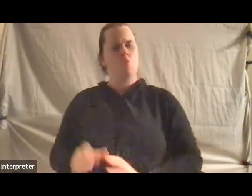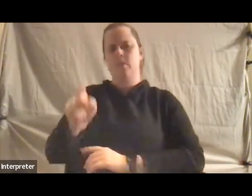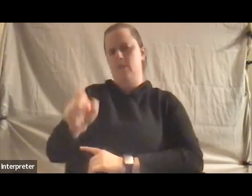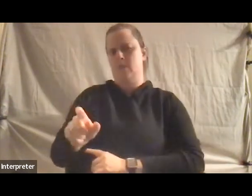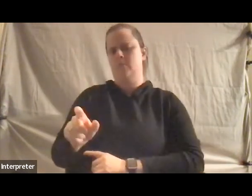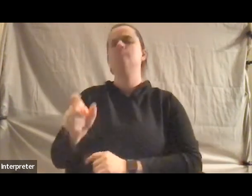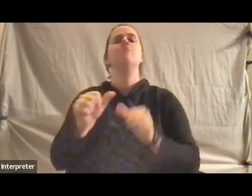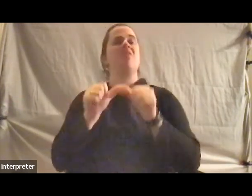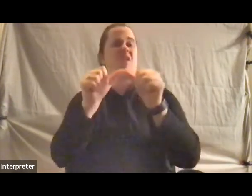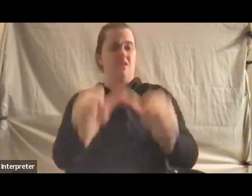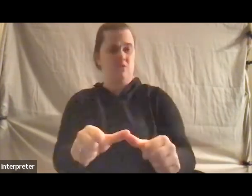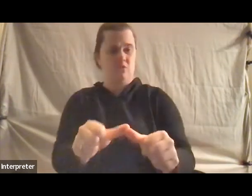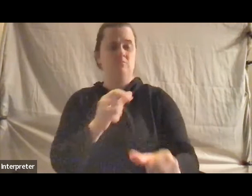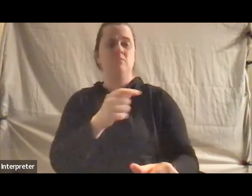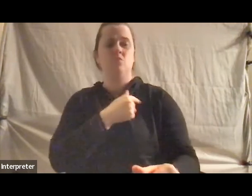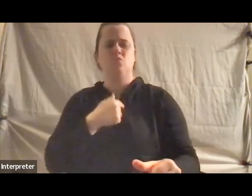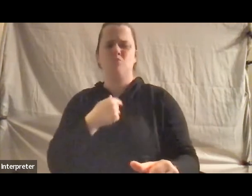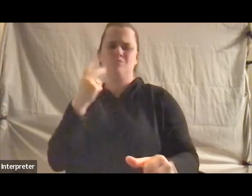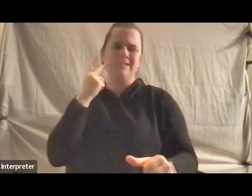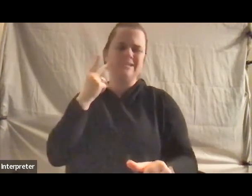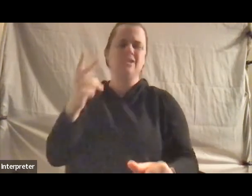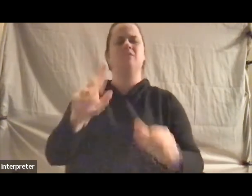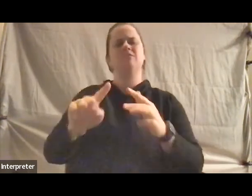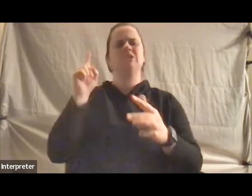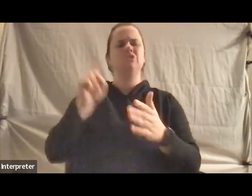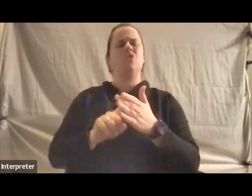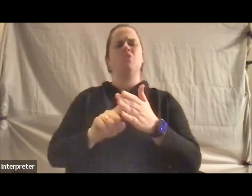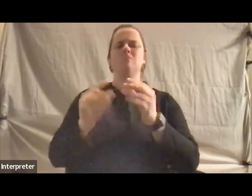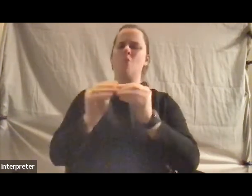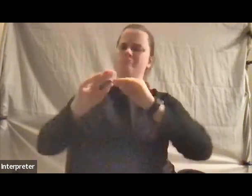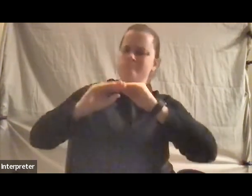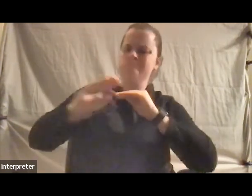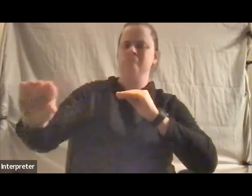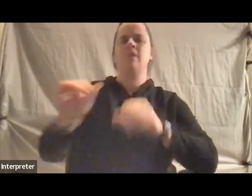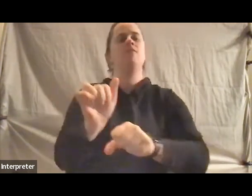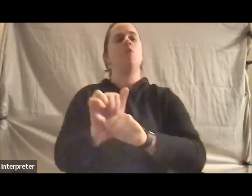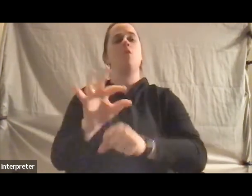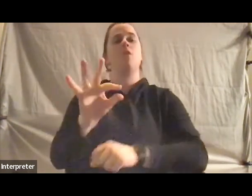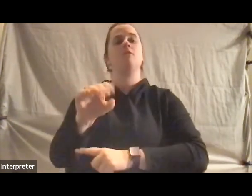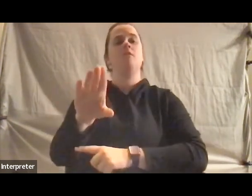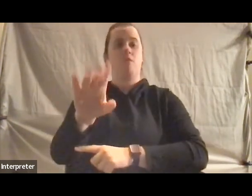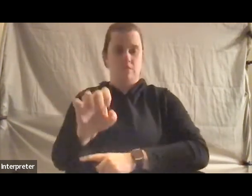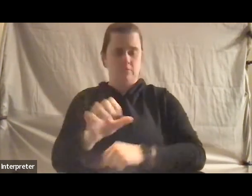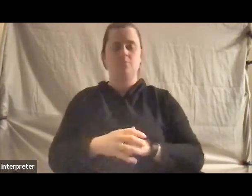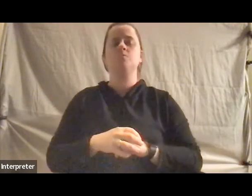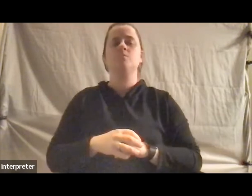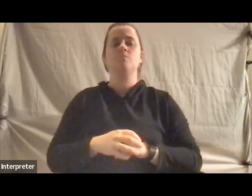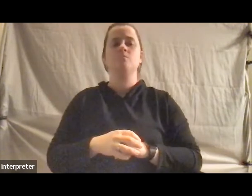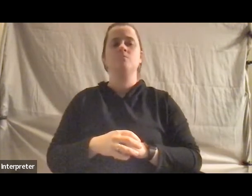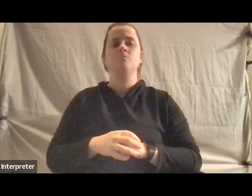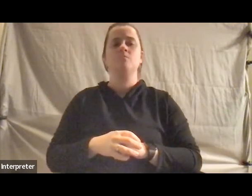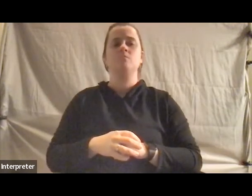continues, we will start to see greater stabilization of the workforce. Now, it won't fully occur without